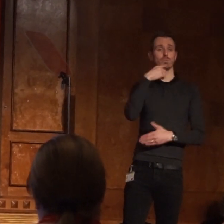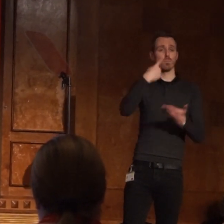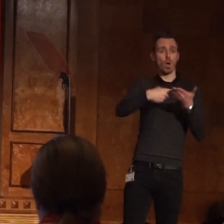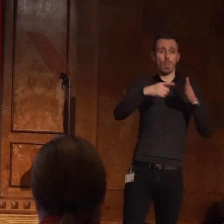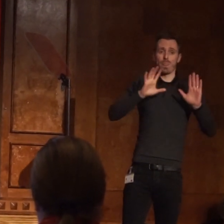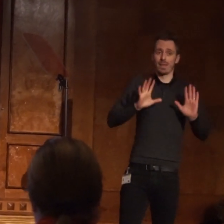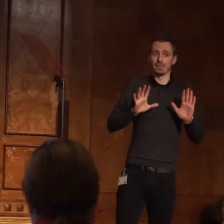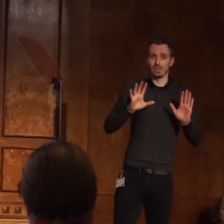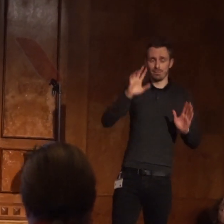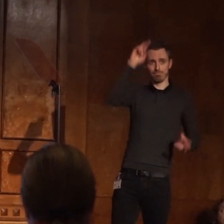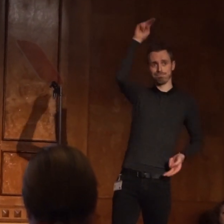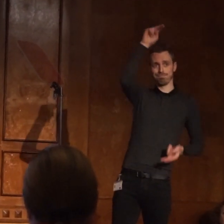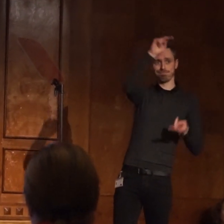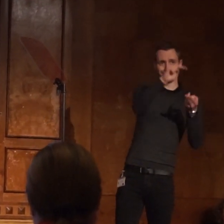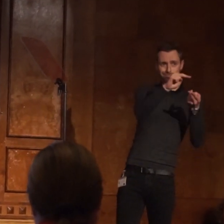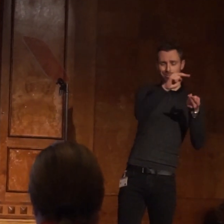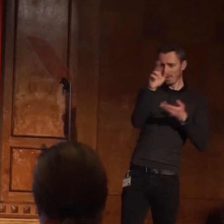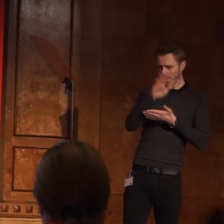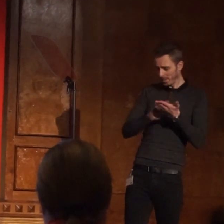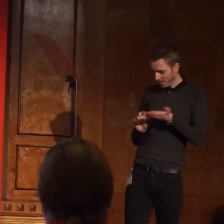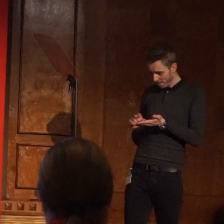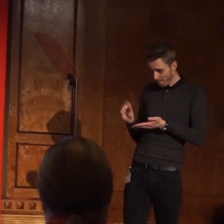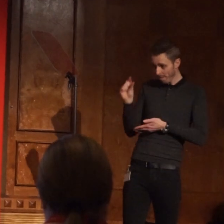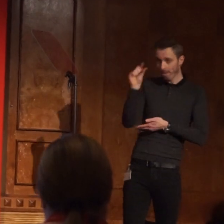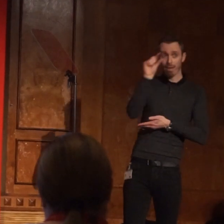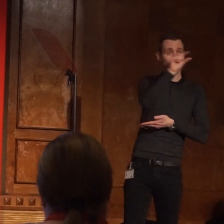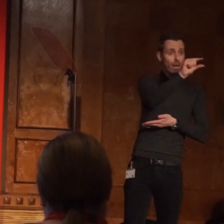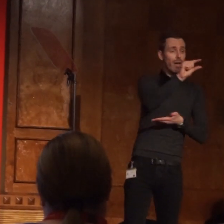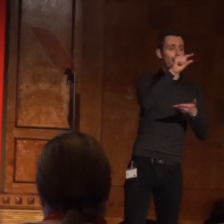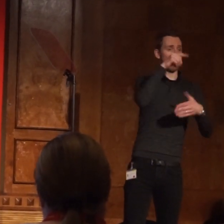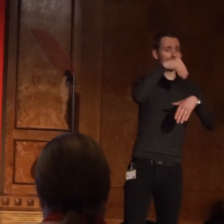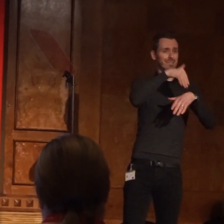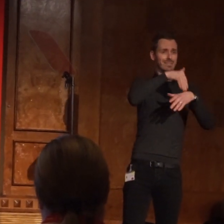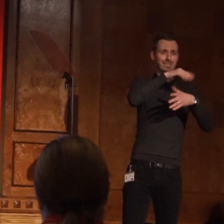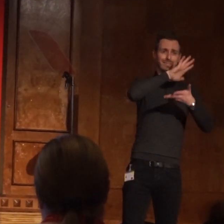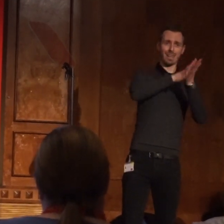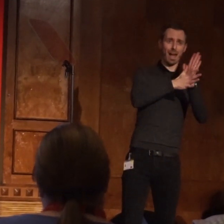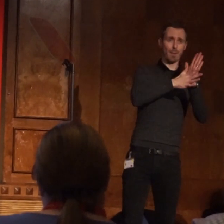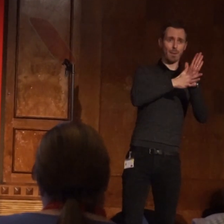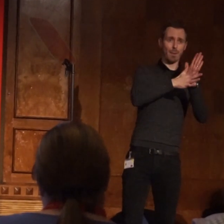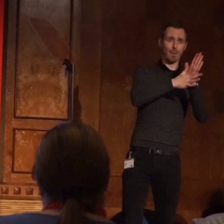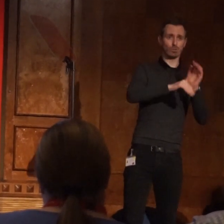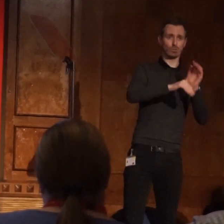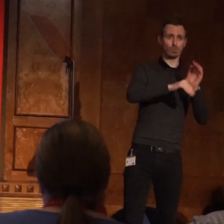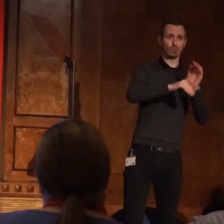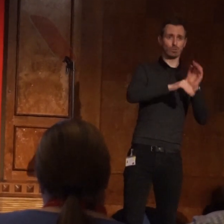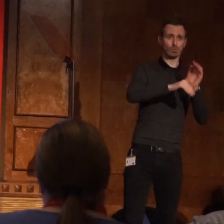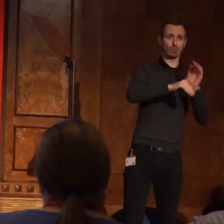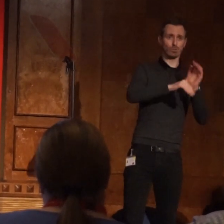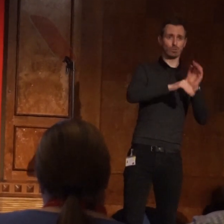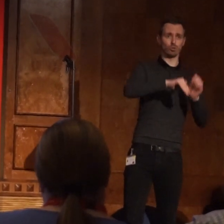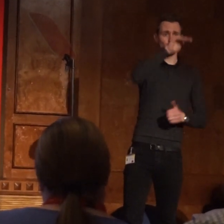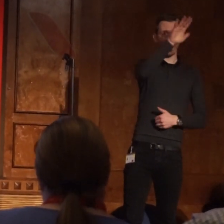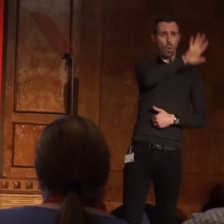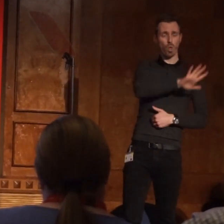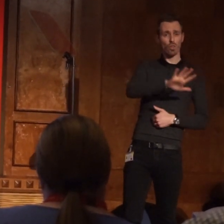disparity of investment damage the North, but the imbalance in the economy changes